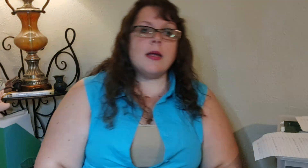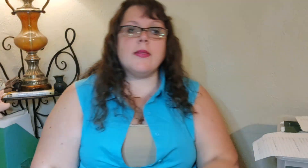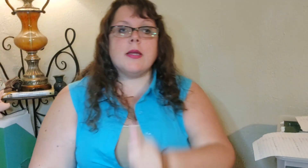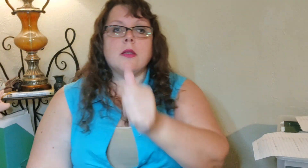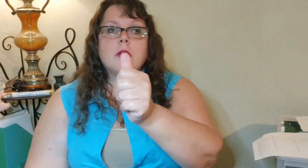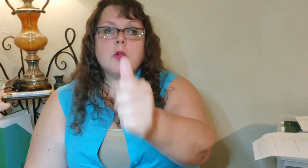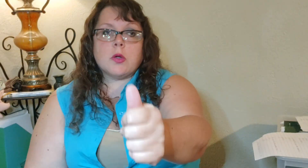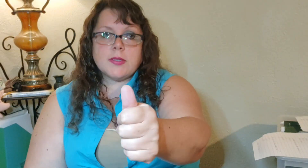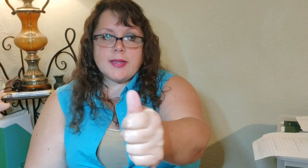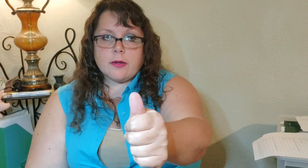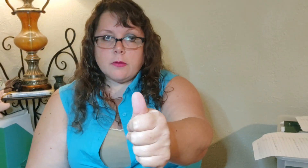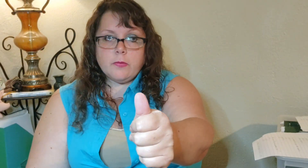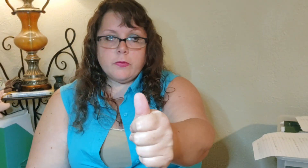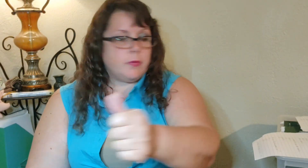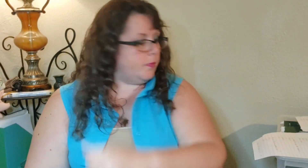And then yourself.